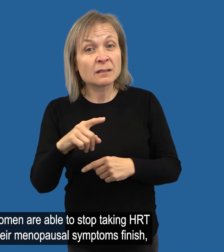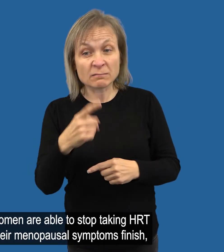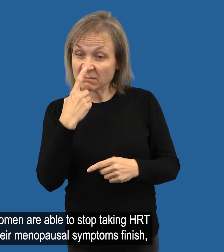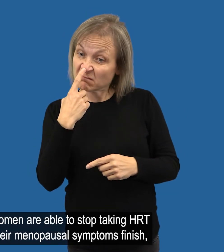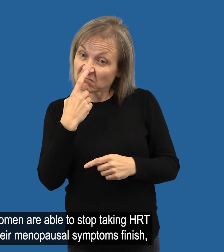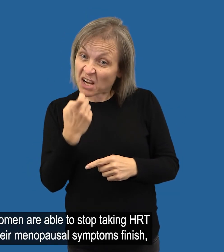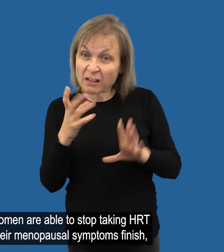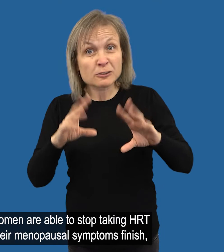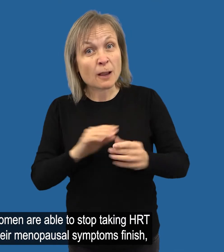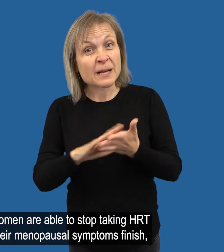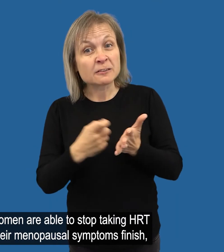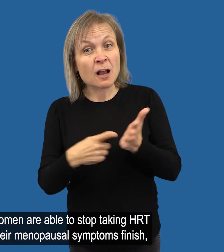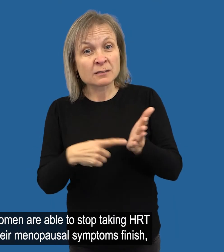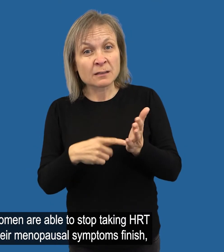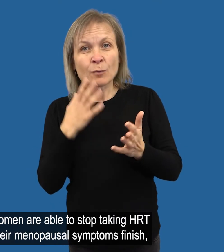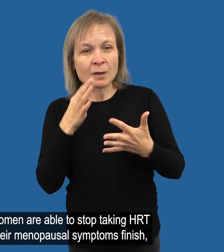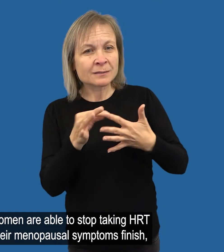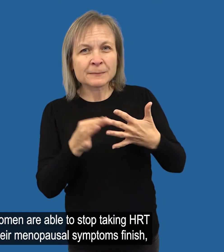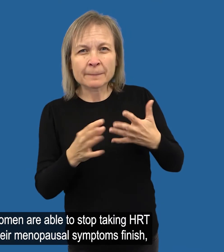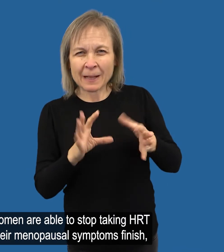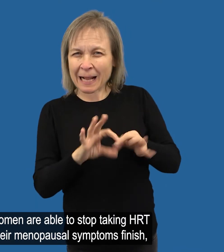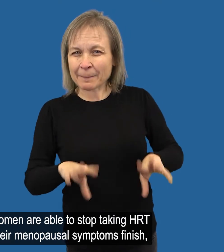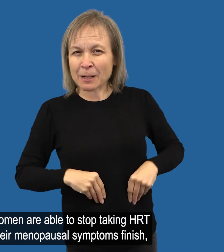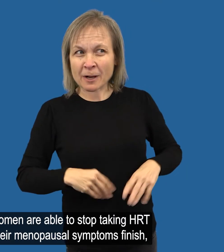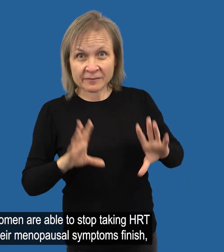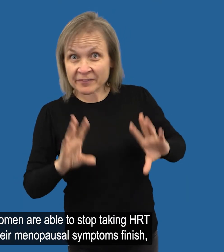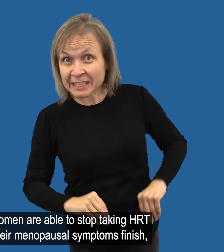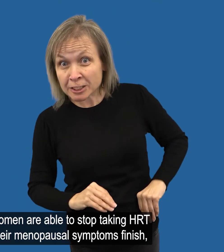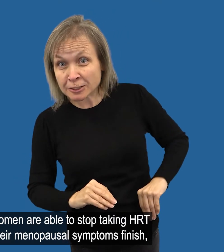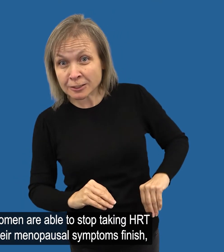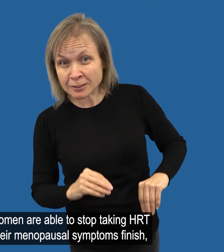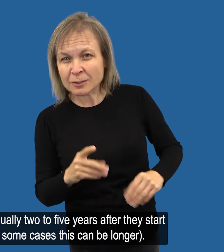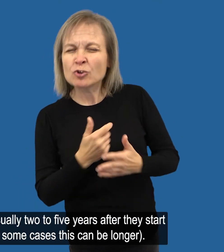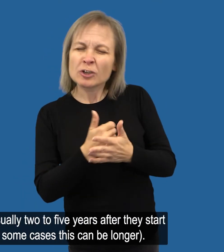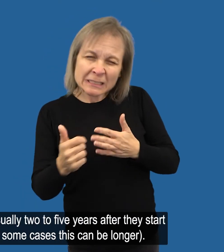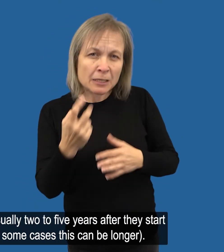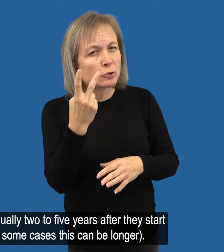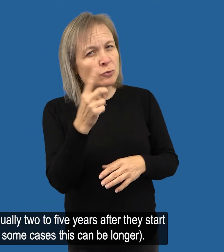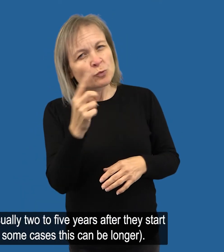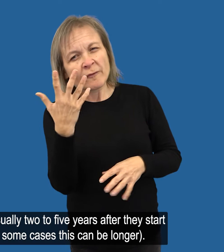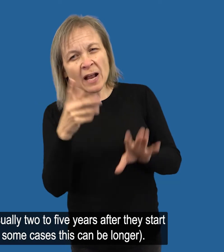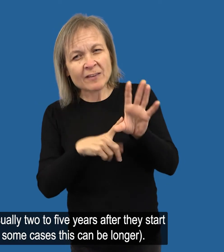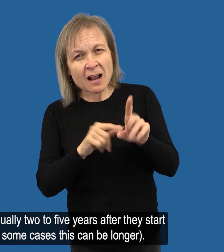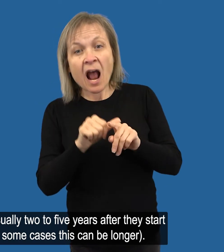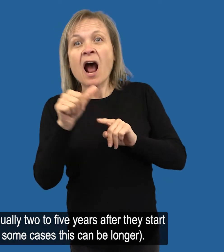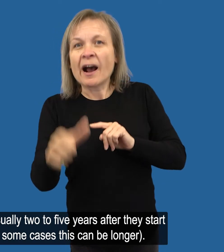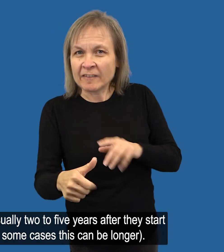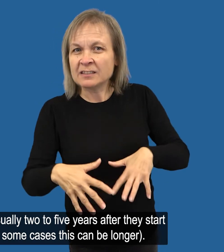Most women are able to stop taking HRT after their menopausal symptoms finish, which is usually 2 to